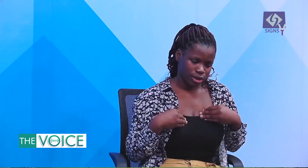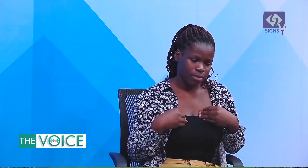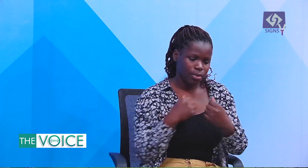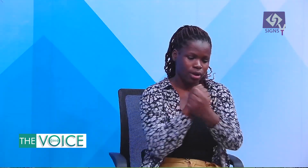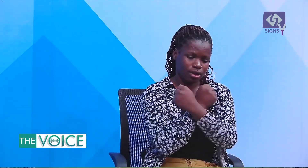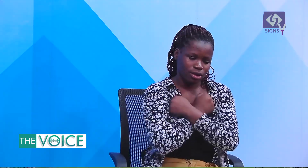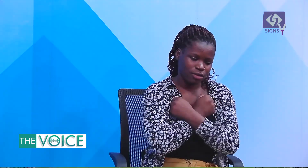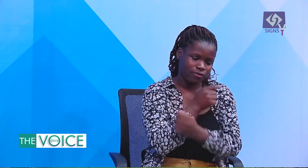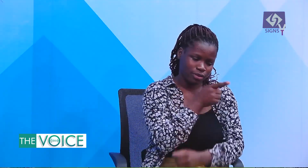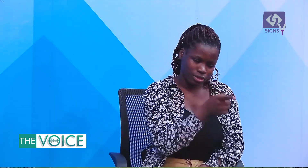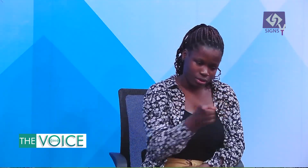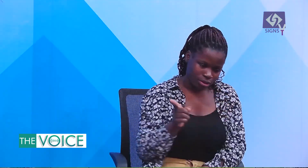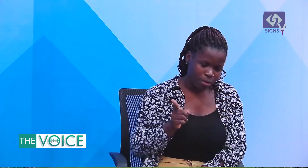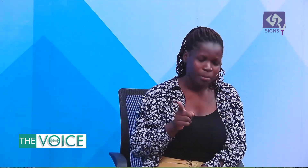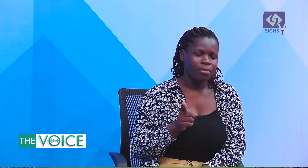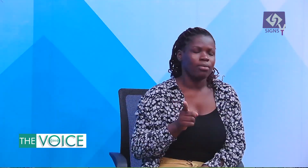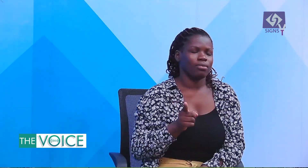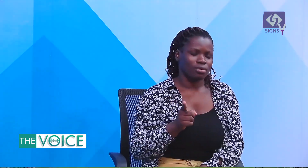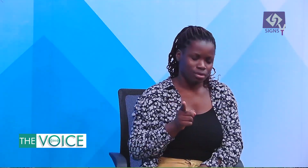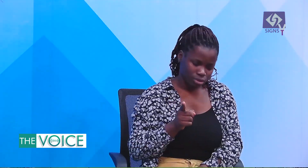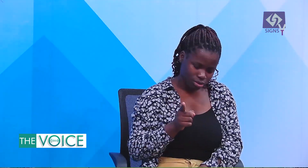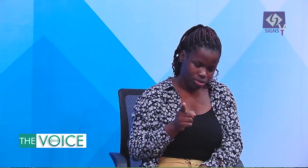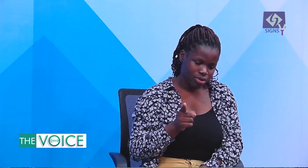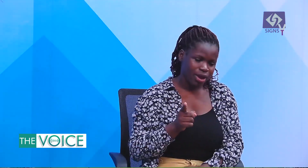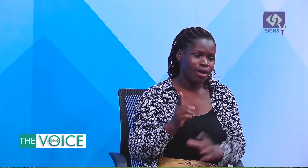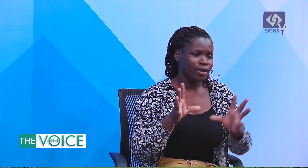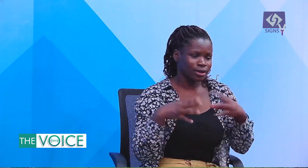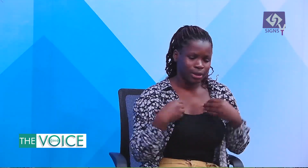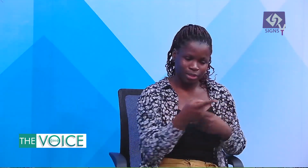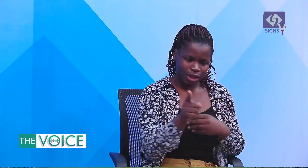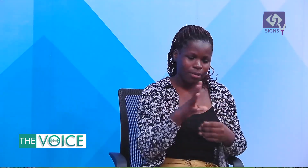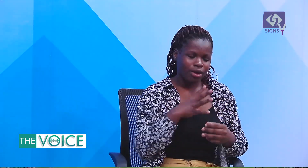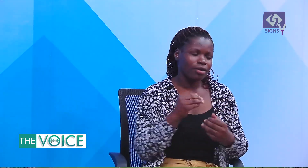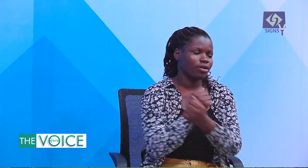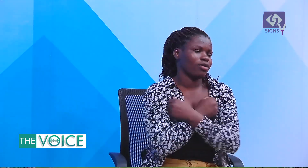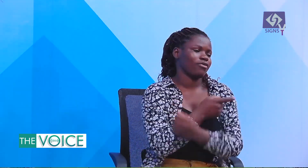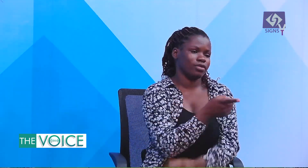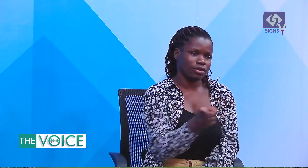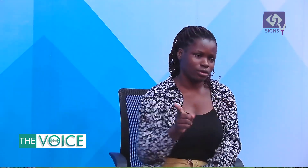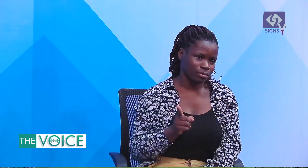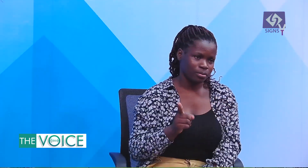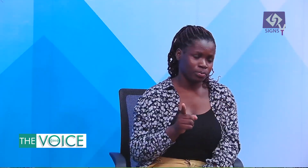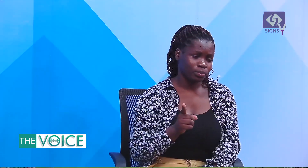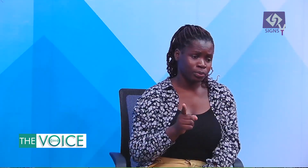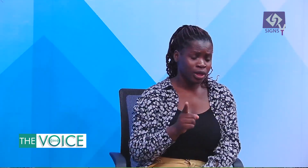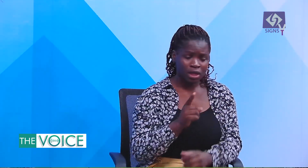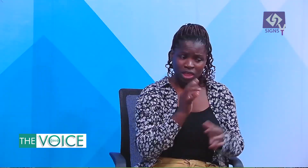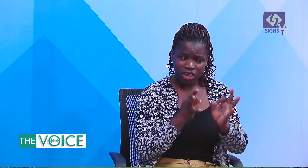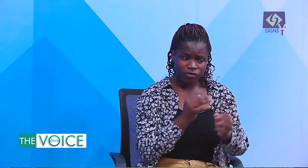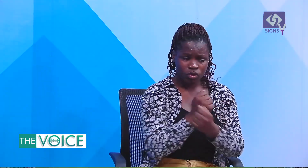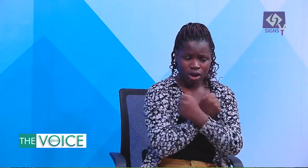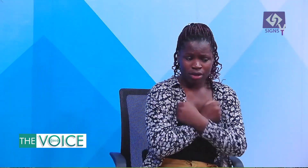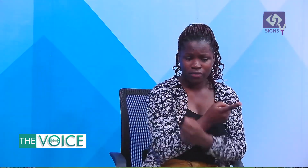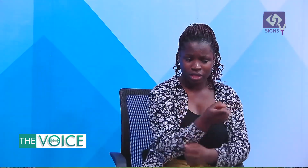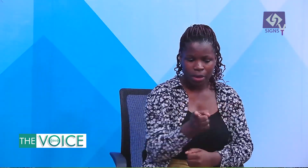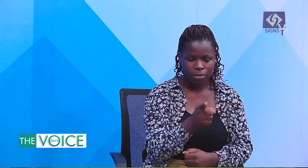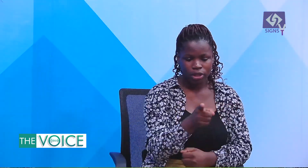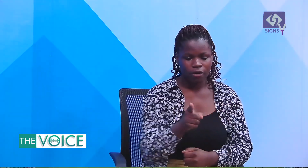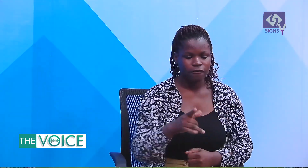first advice. And also, please love them. Accept them and love them. If you